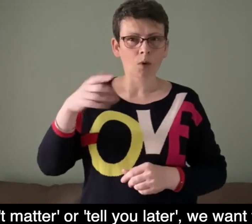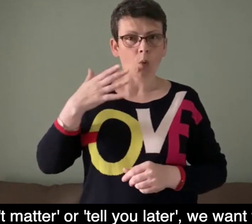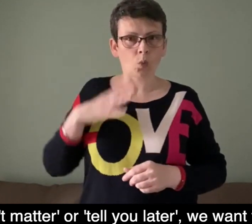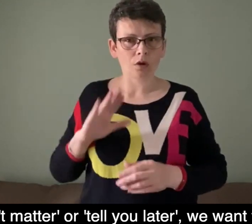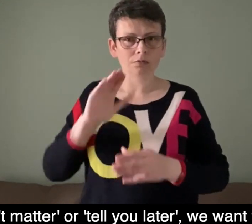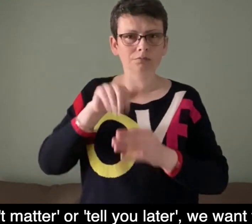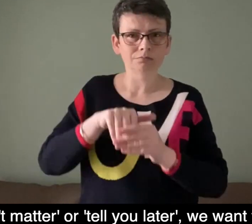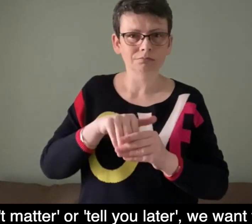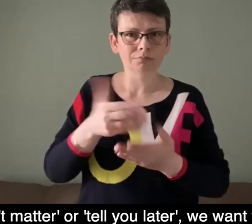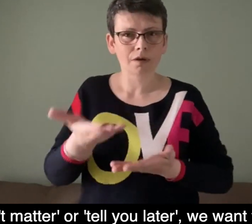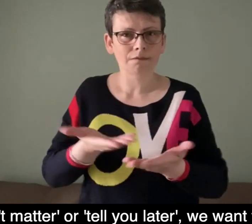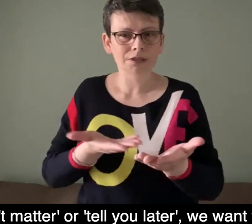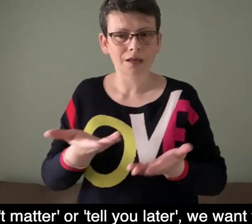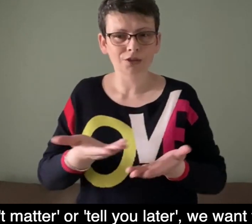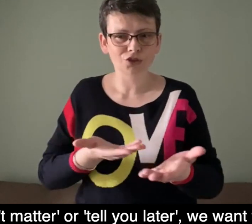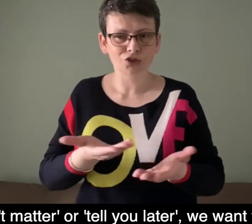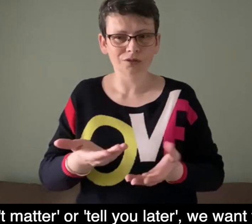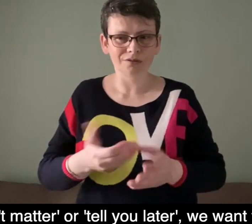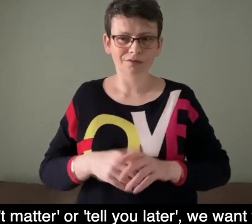in conversations just like everyone else.